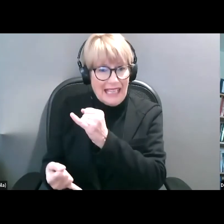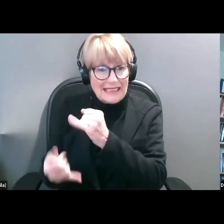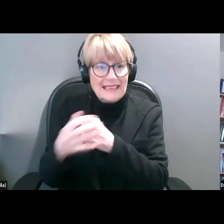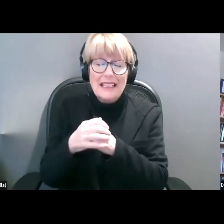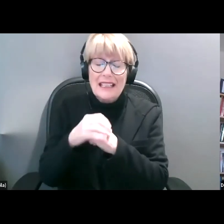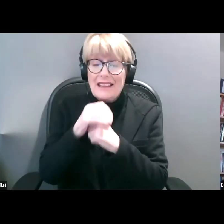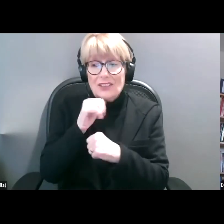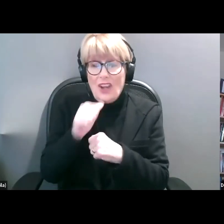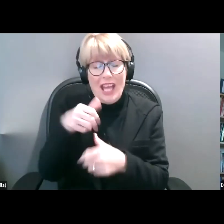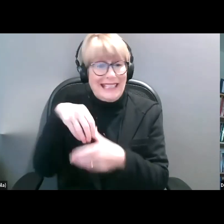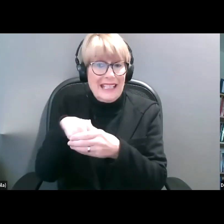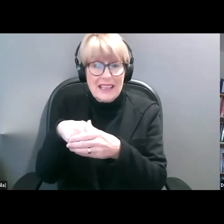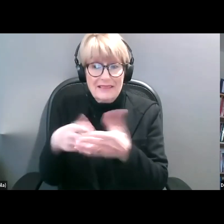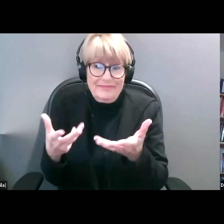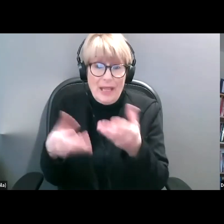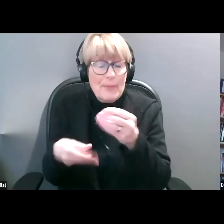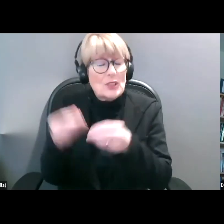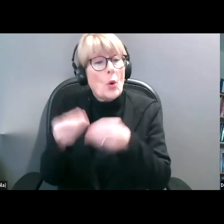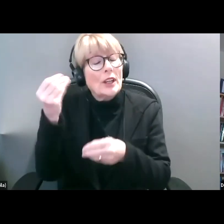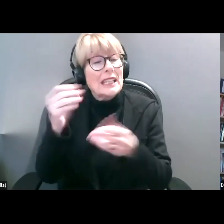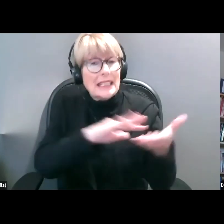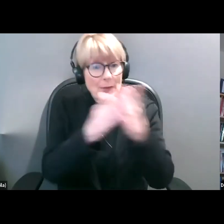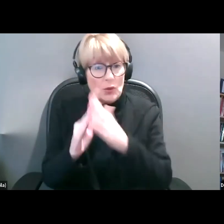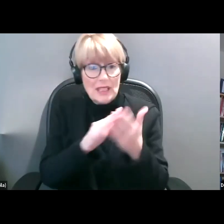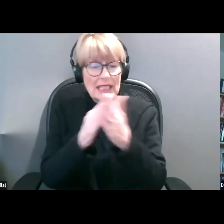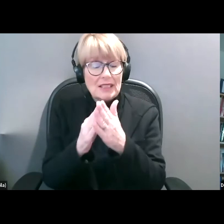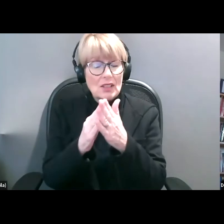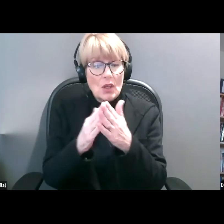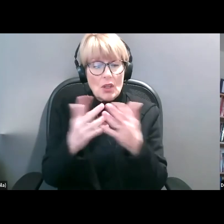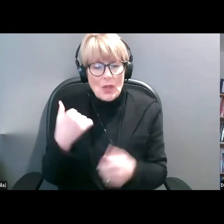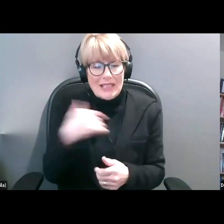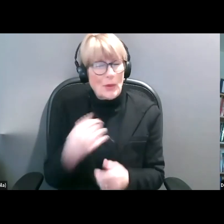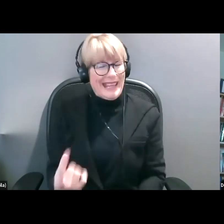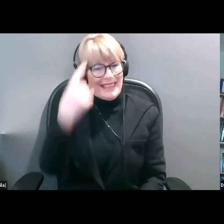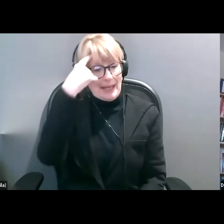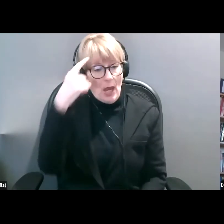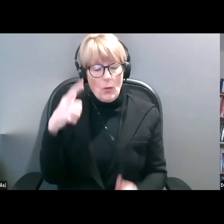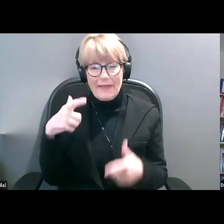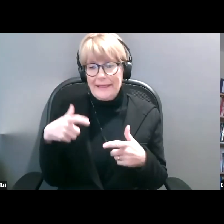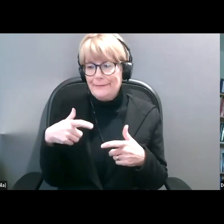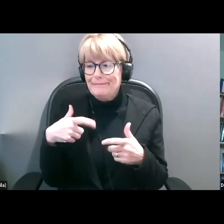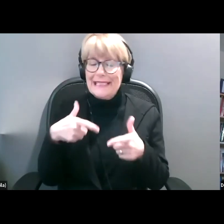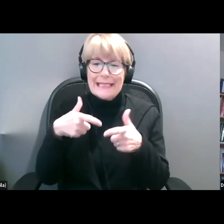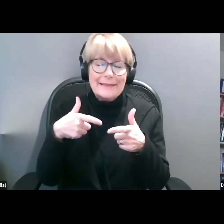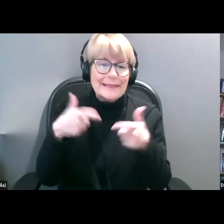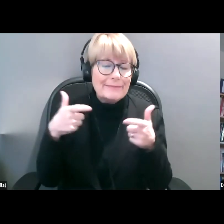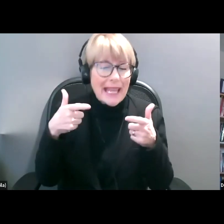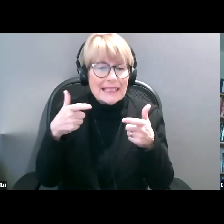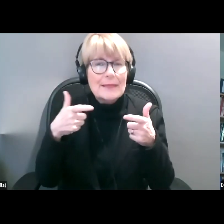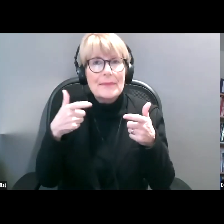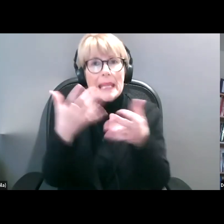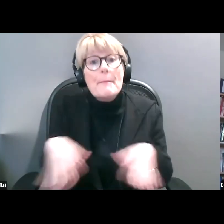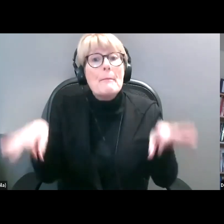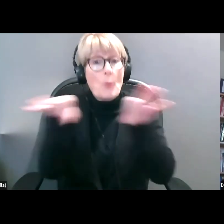so as we are thinking about what the next big economic driver is